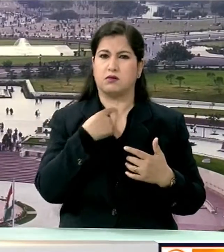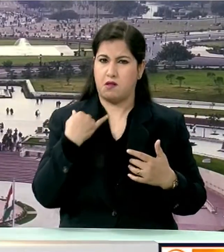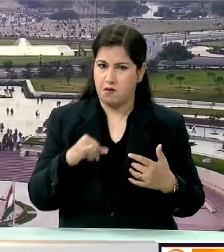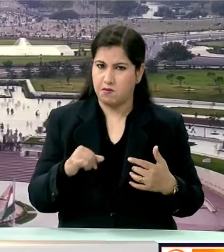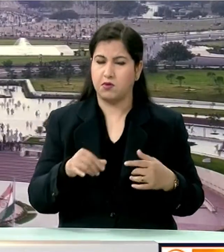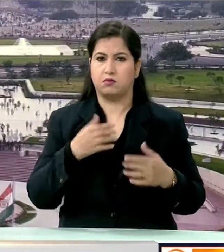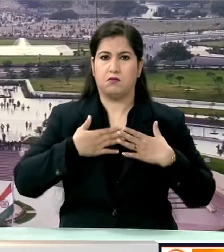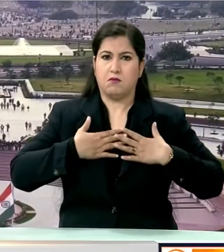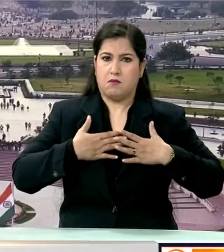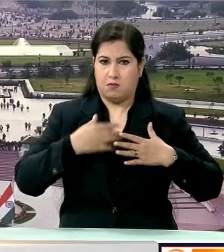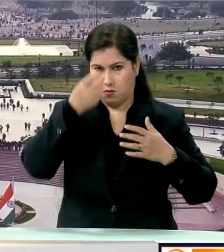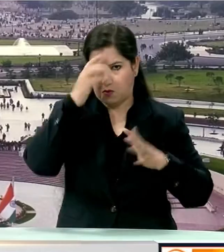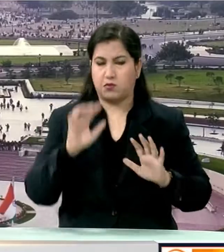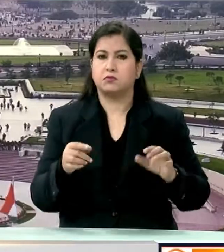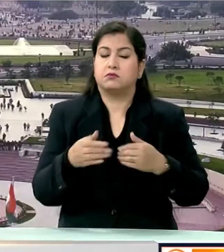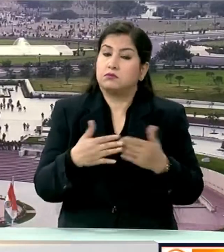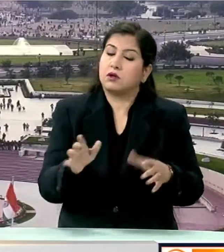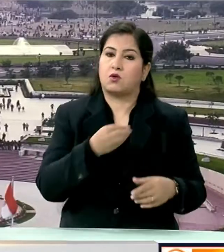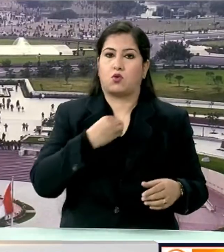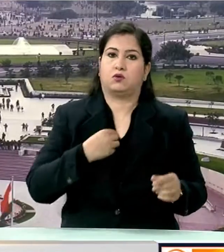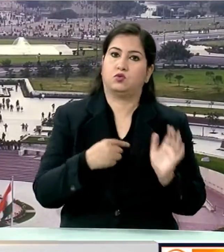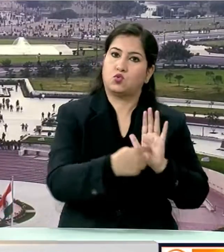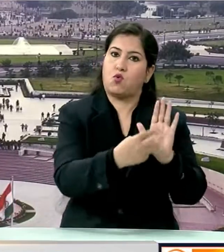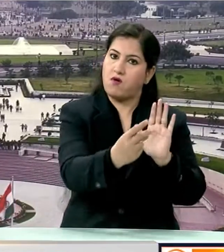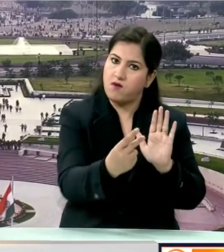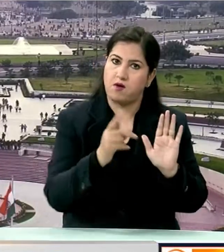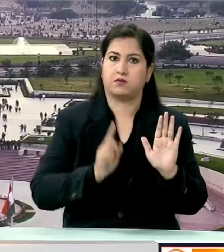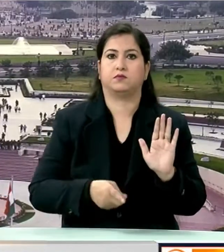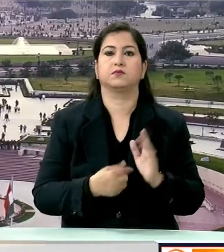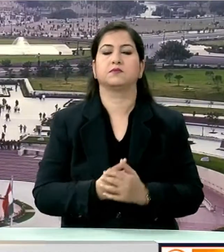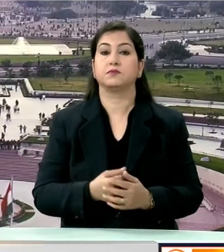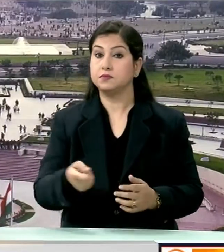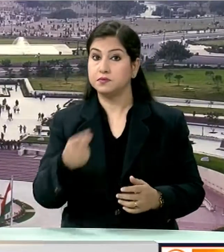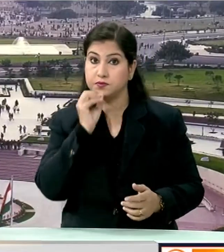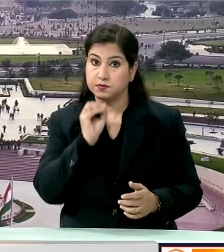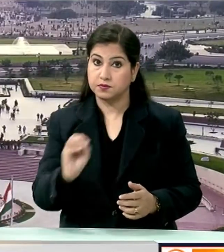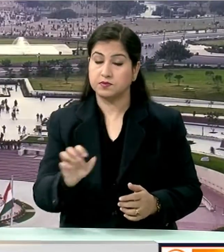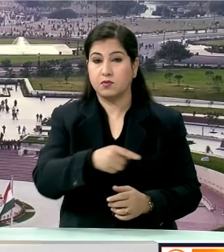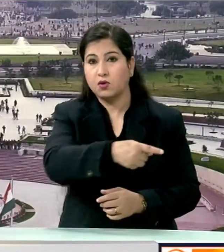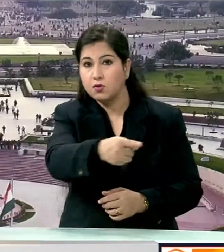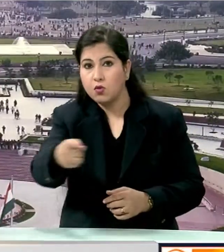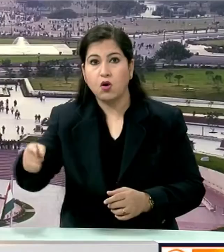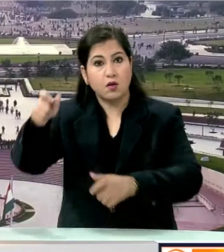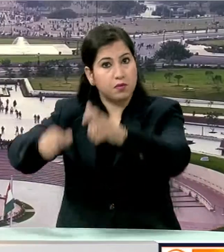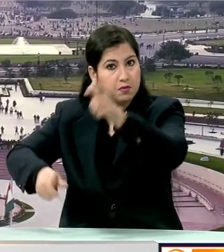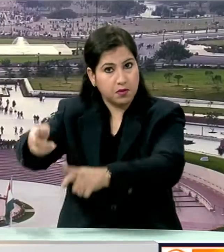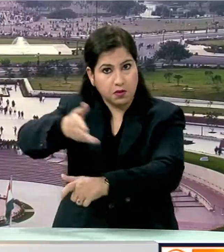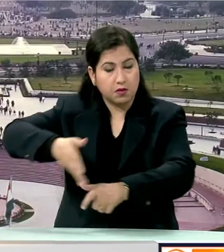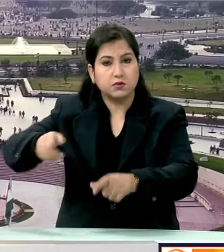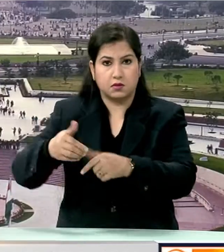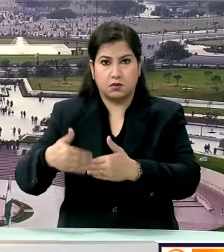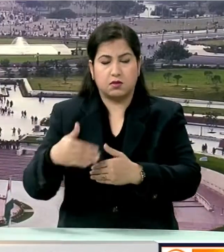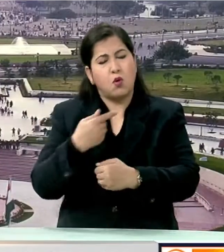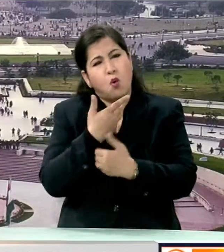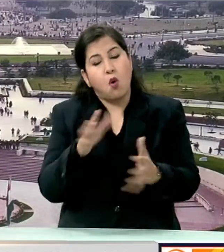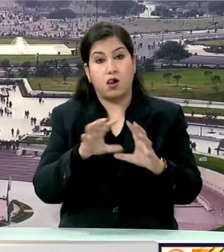throat or respiratory problems at the nearest designated medical facility. He informed that passengers coming from